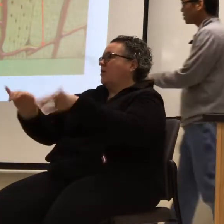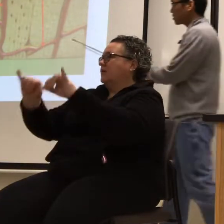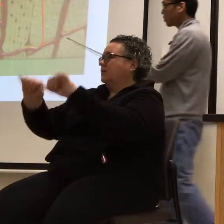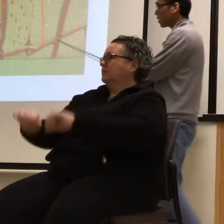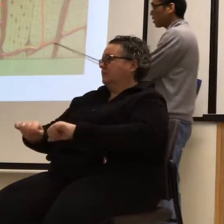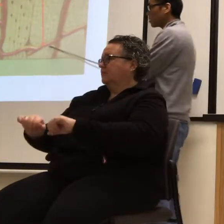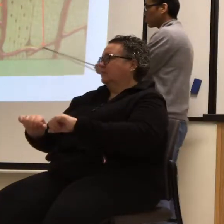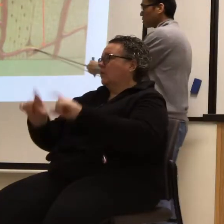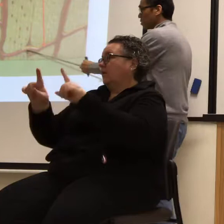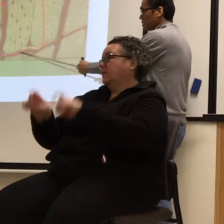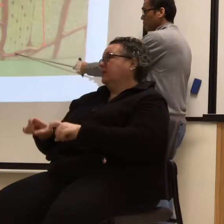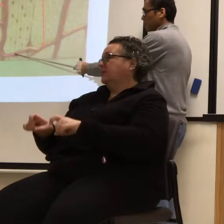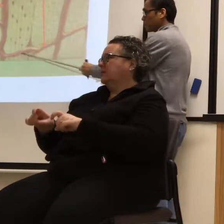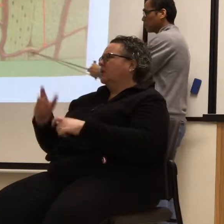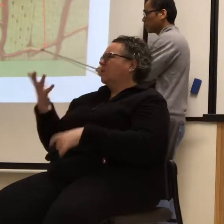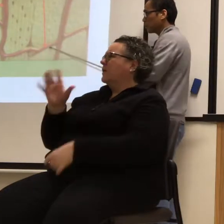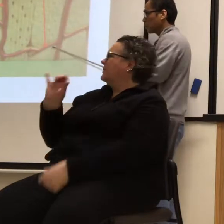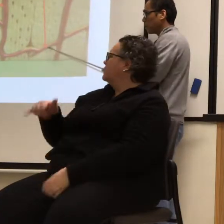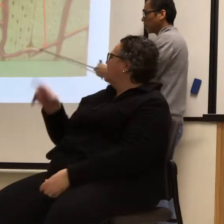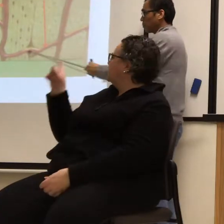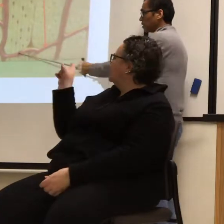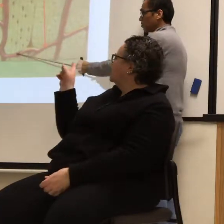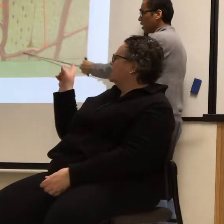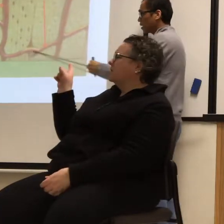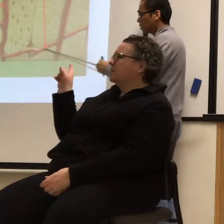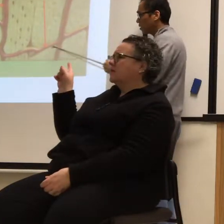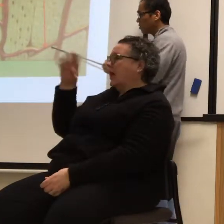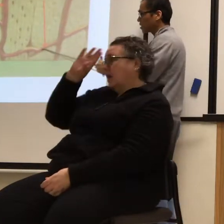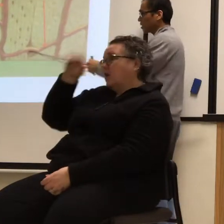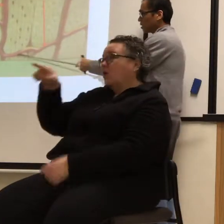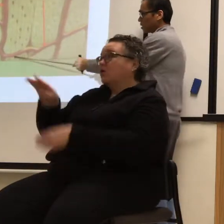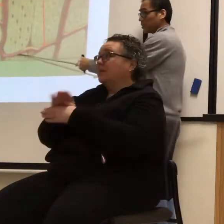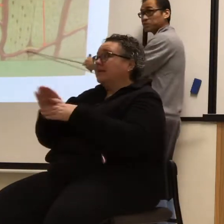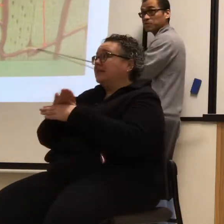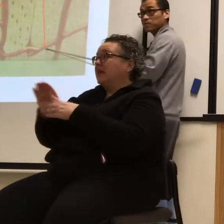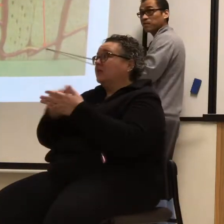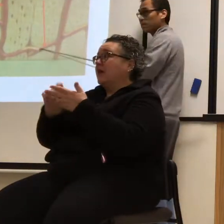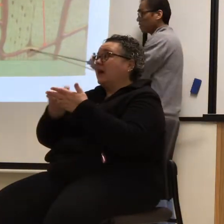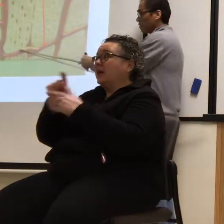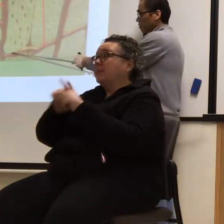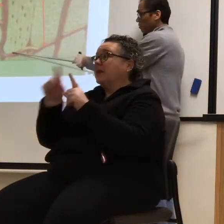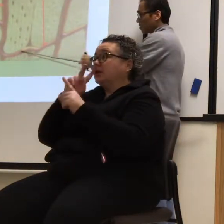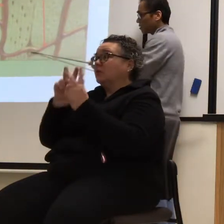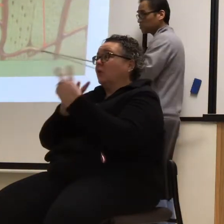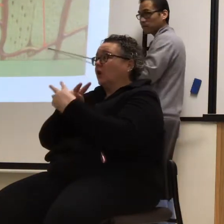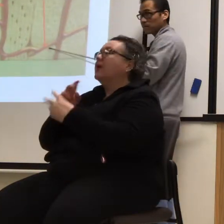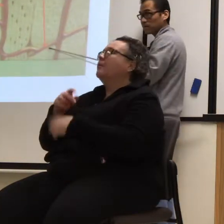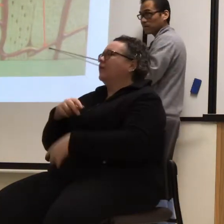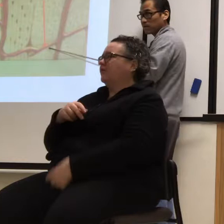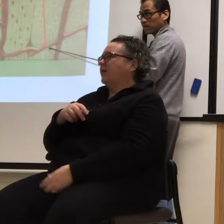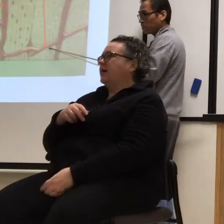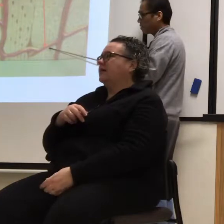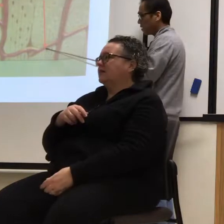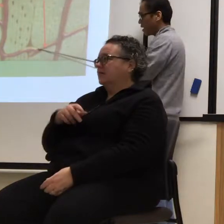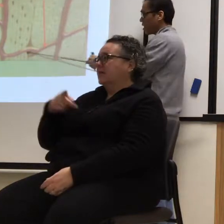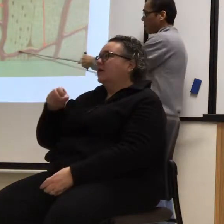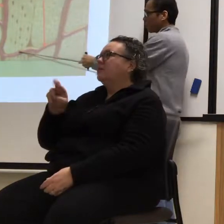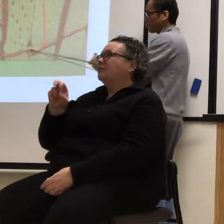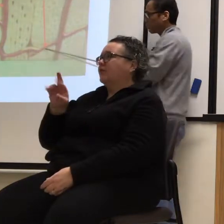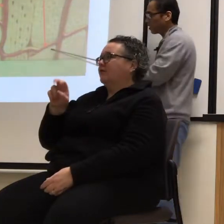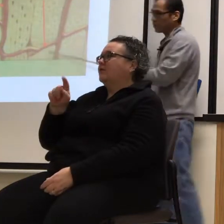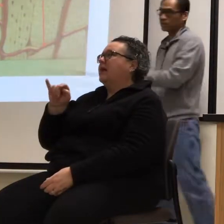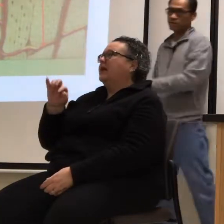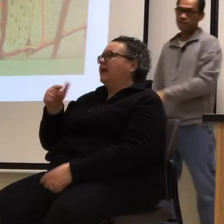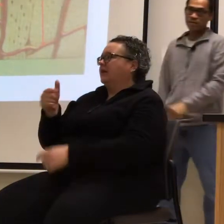So again, what's this one again? I know you're busy writing, but did you actually look at the picture? What is this one? Perforating.